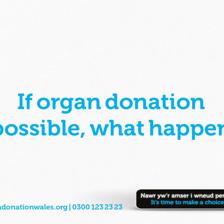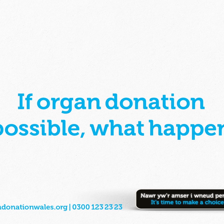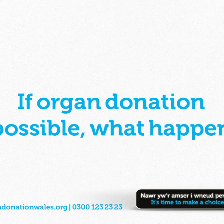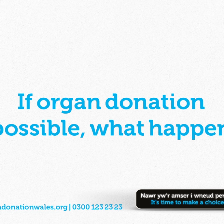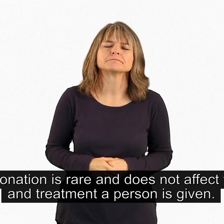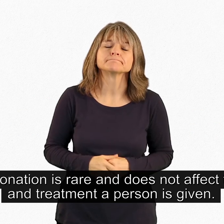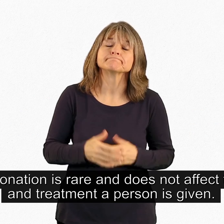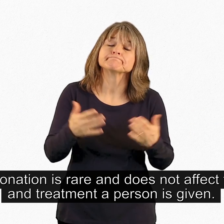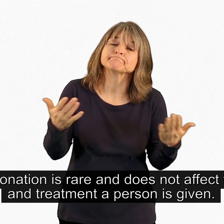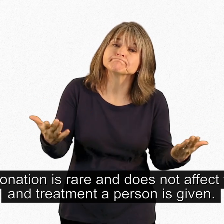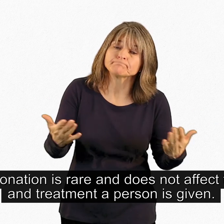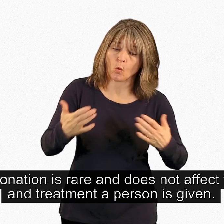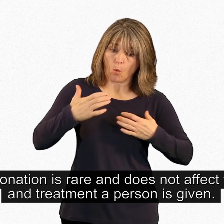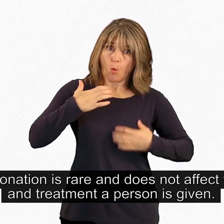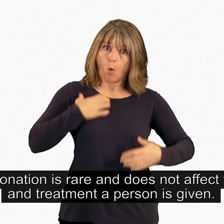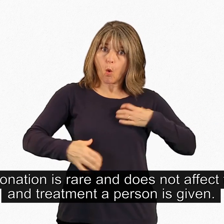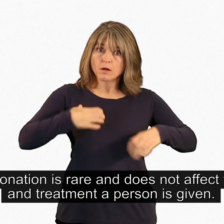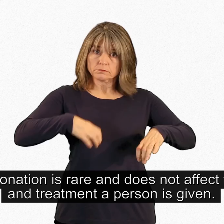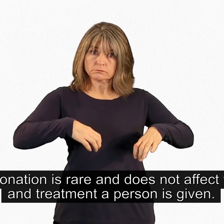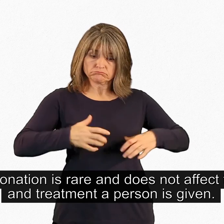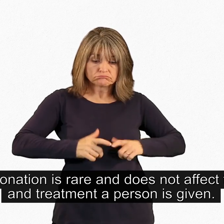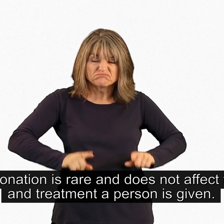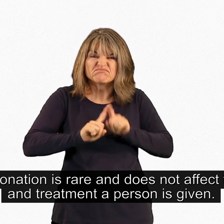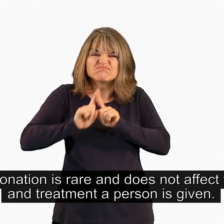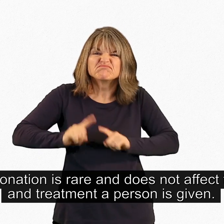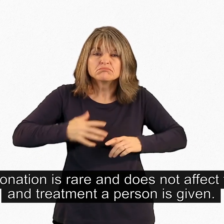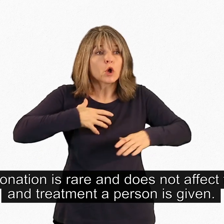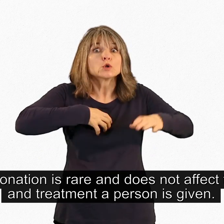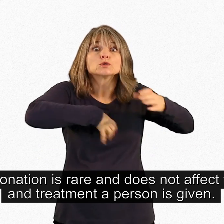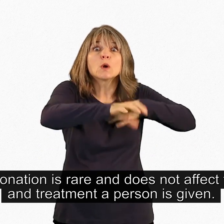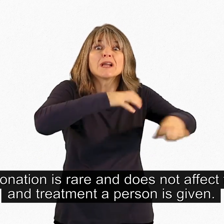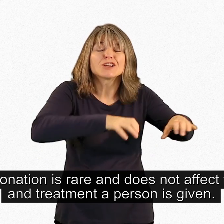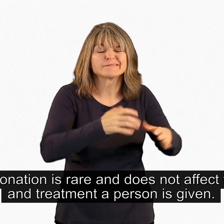Organ donation is rare and does not affect the care and treatment a person is given